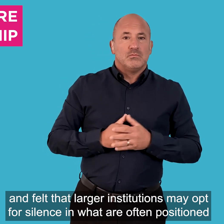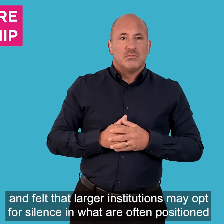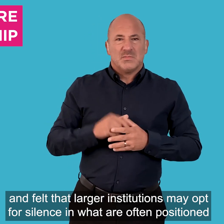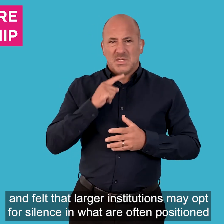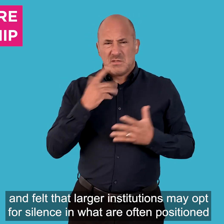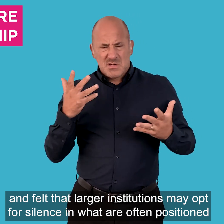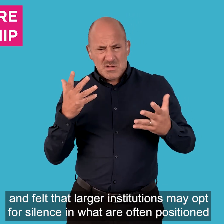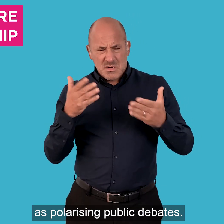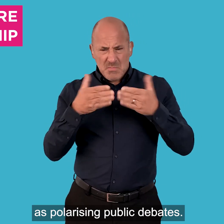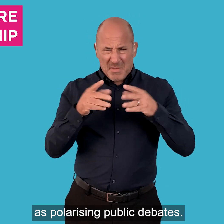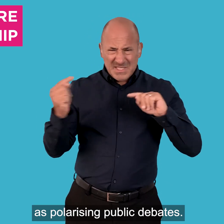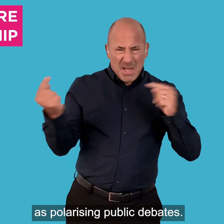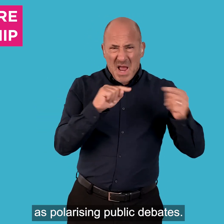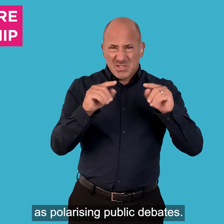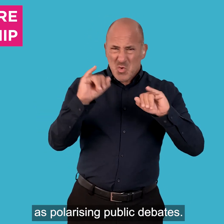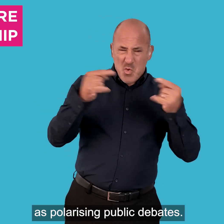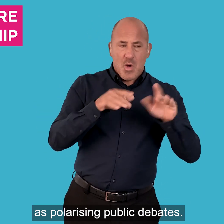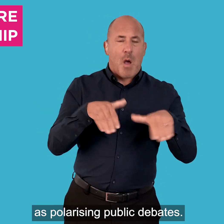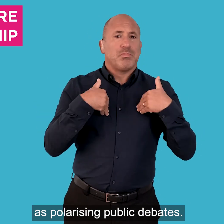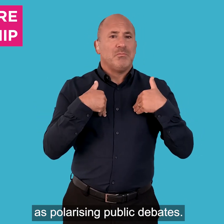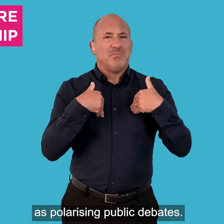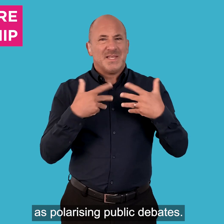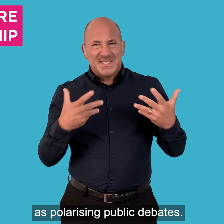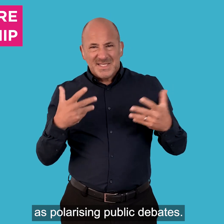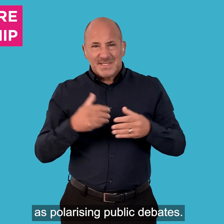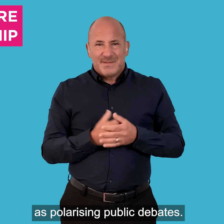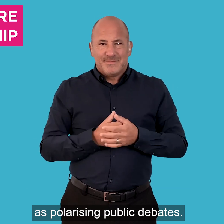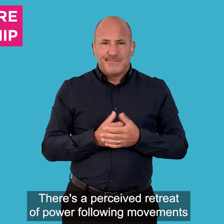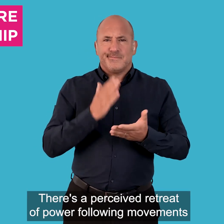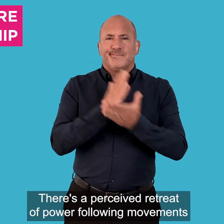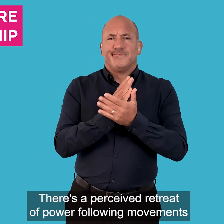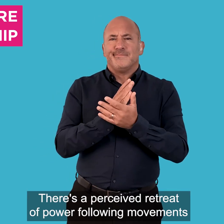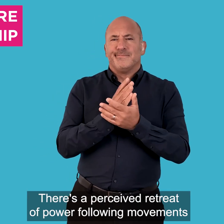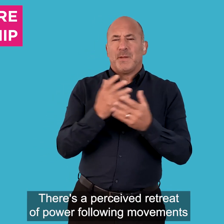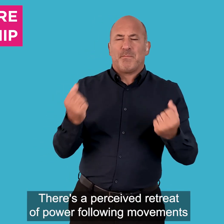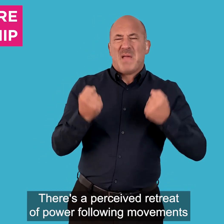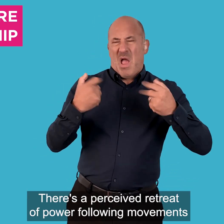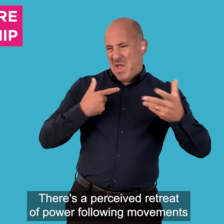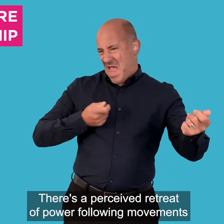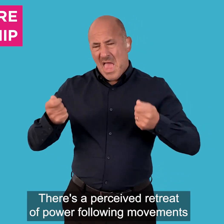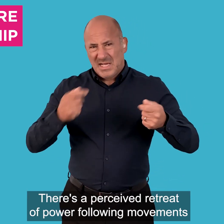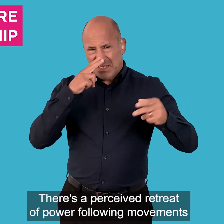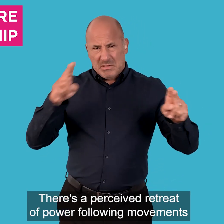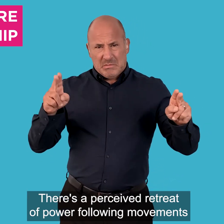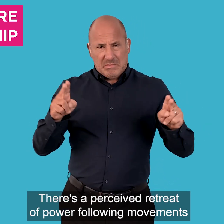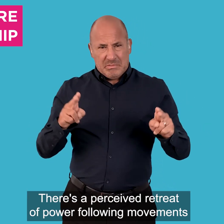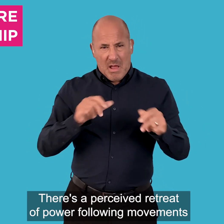often positioned as polarising public debates. There's a perceived retreat of